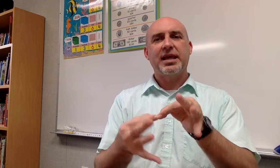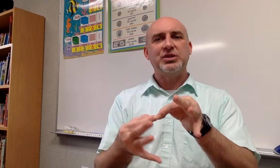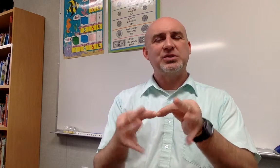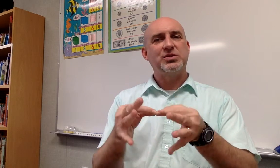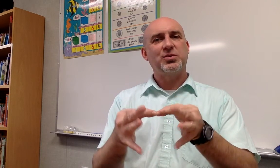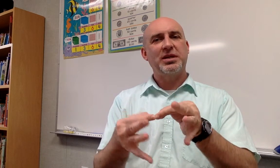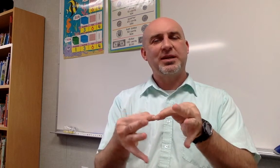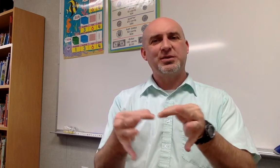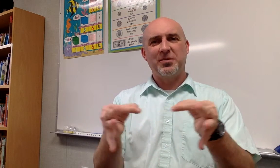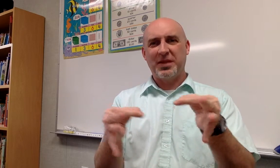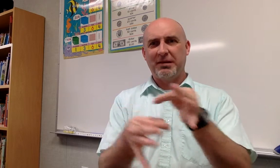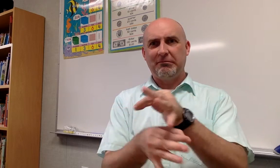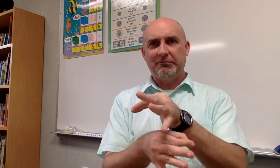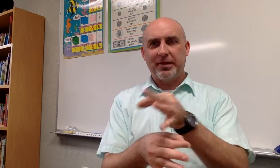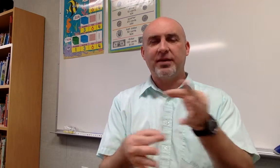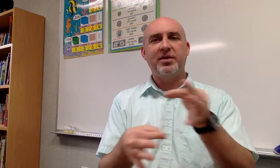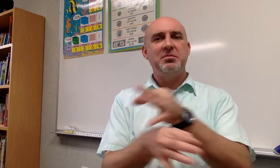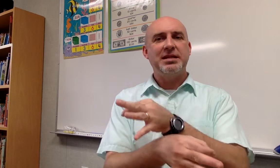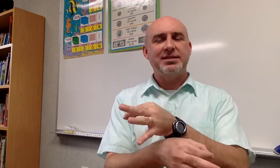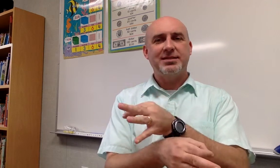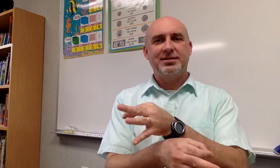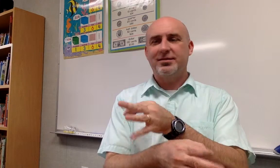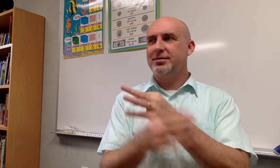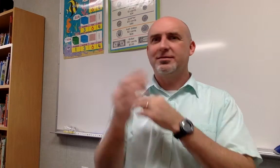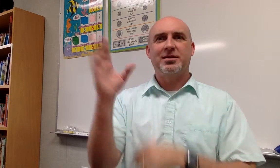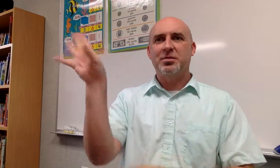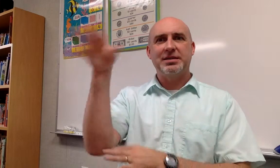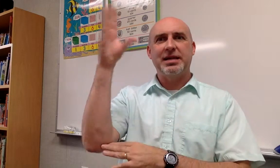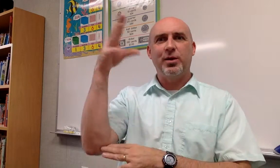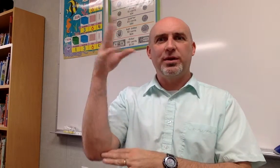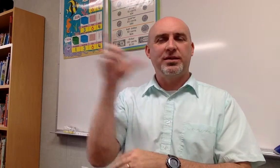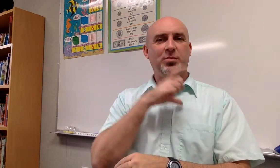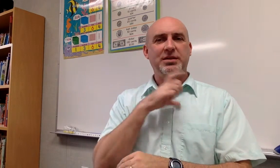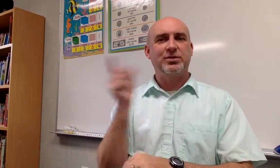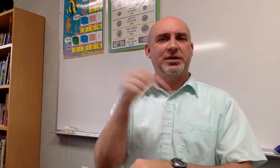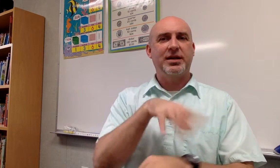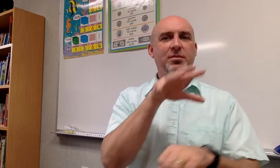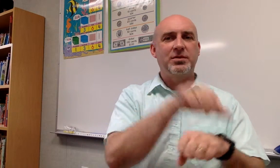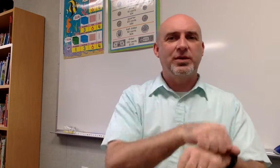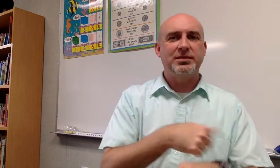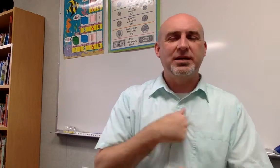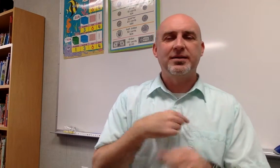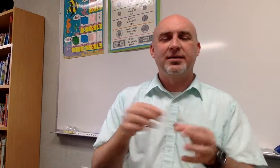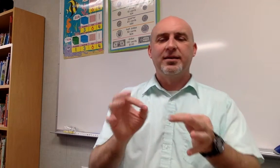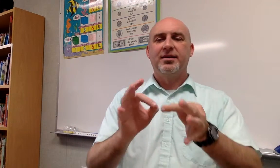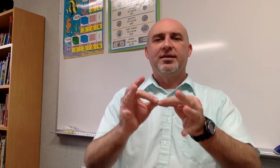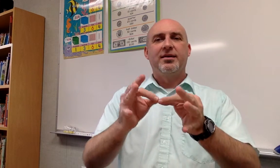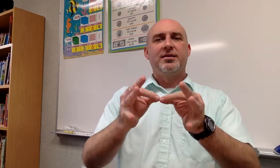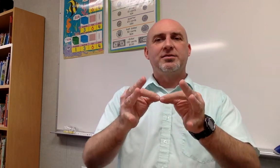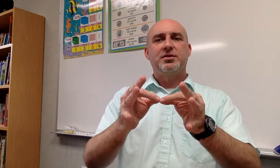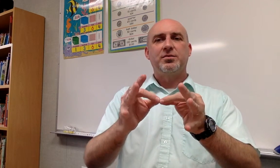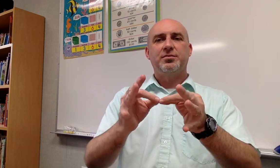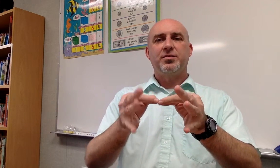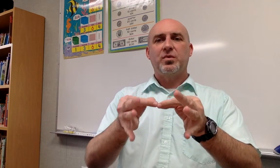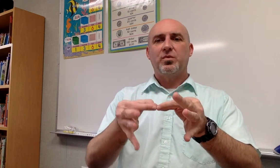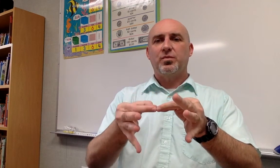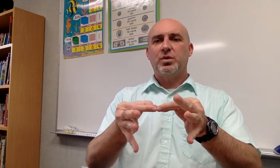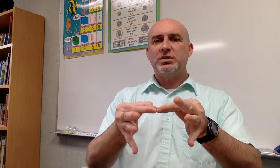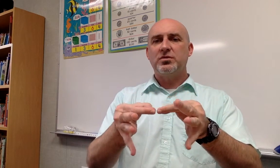intoxication screening or something. Like if I miss, so there's going to be a siren and the police are going to come and arrest me. So once you've got